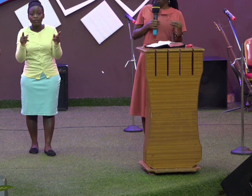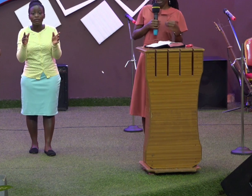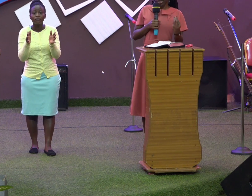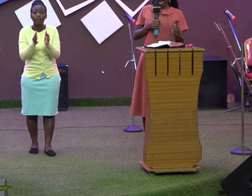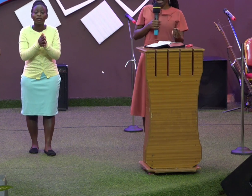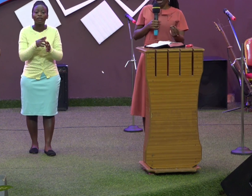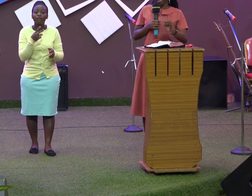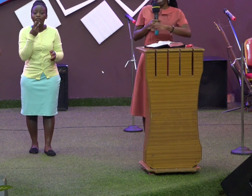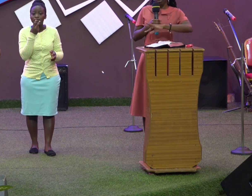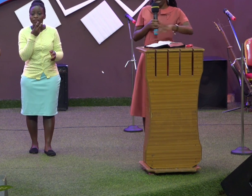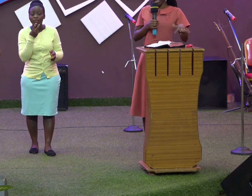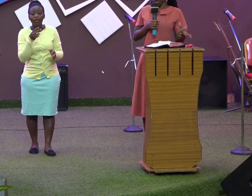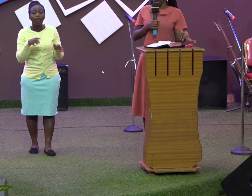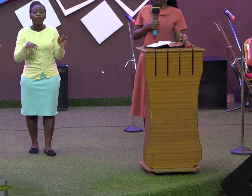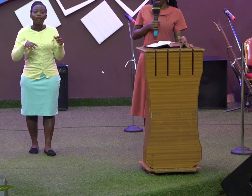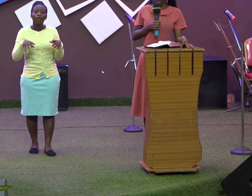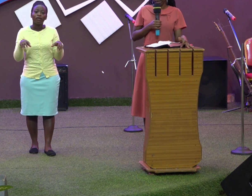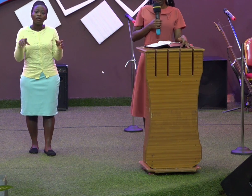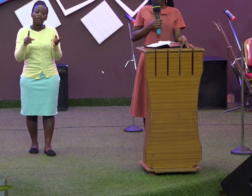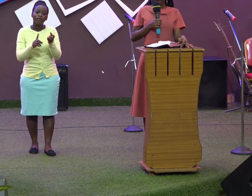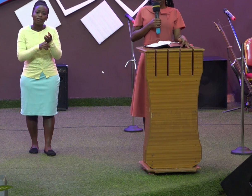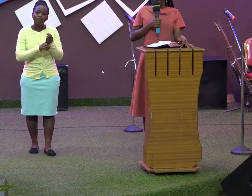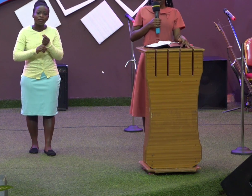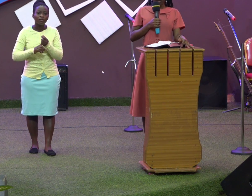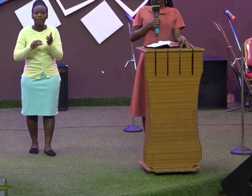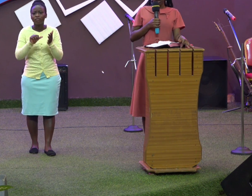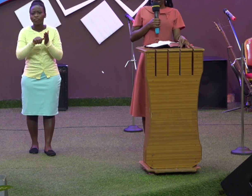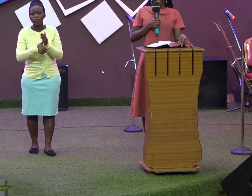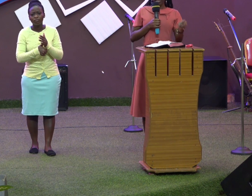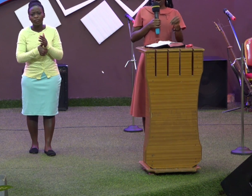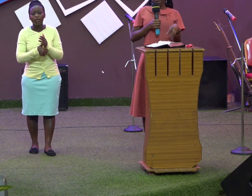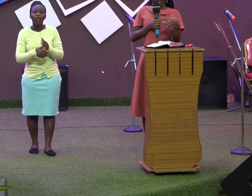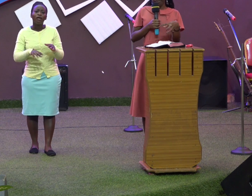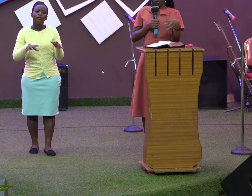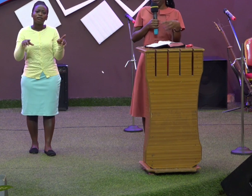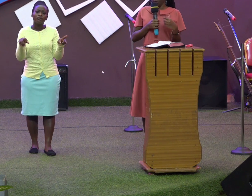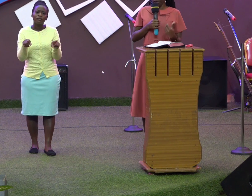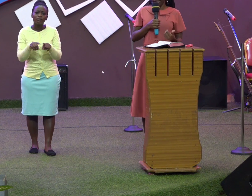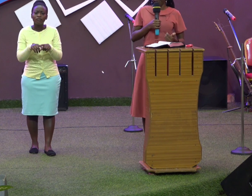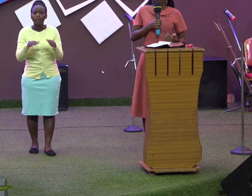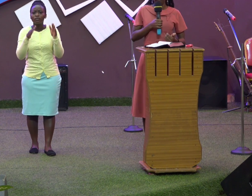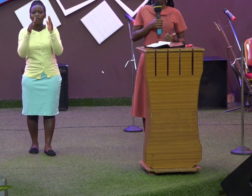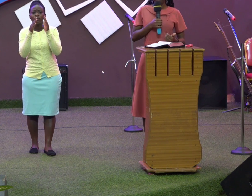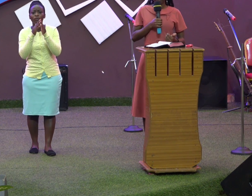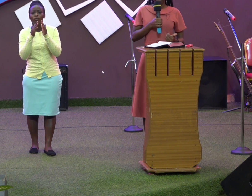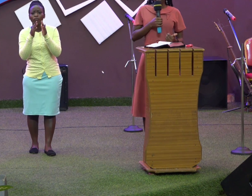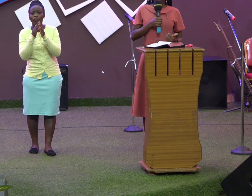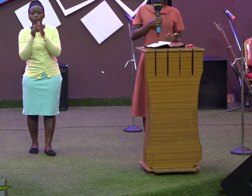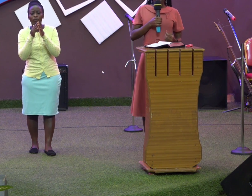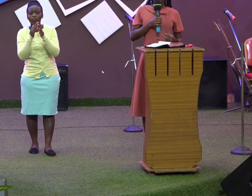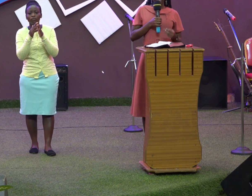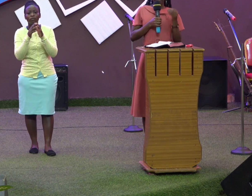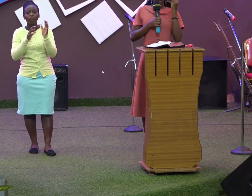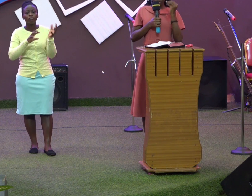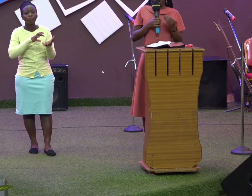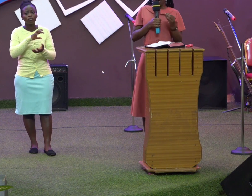you get peace with the husband, then it brings distortions. Then the house becomes the workshop of the devil. We are strong in the